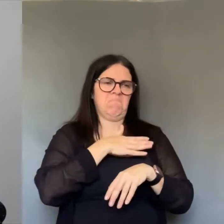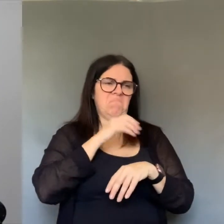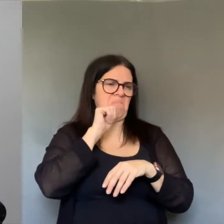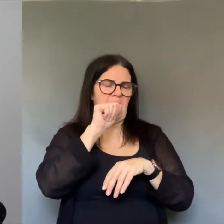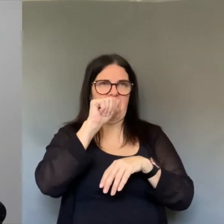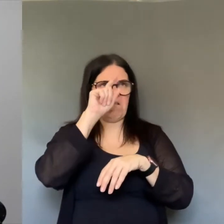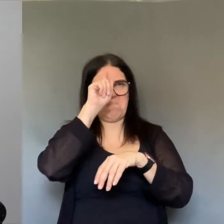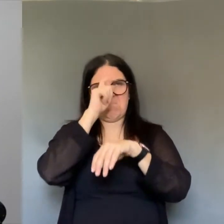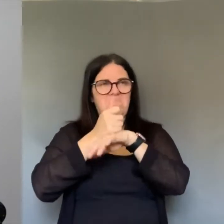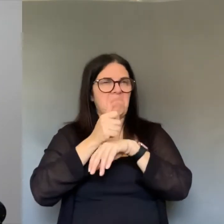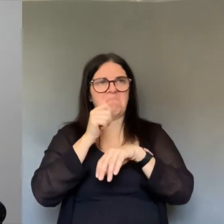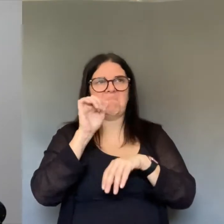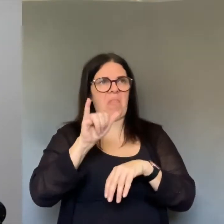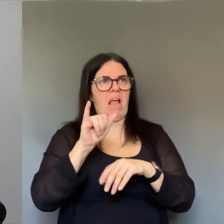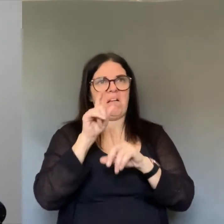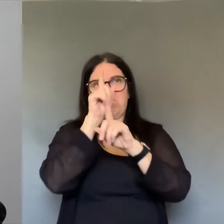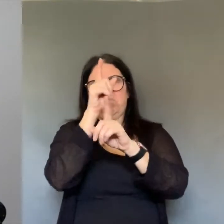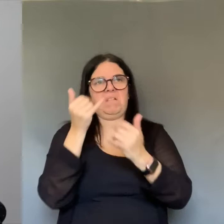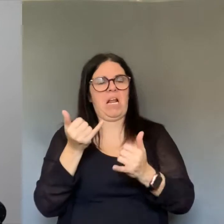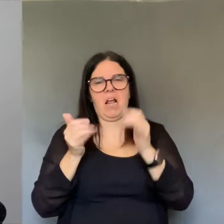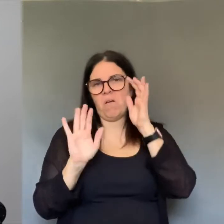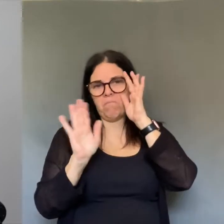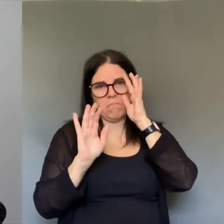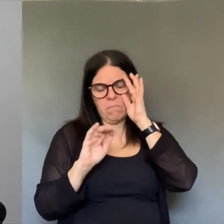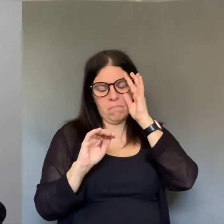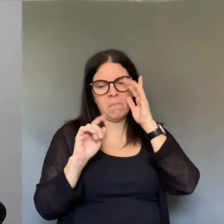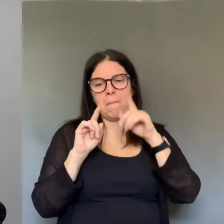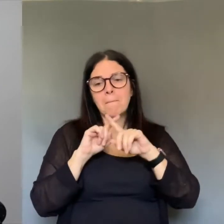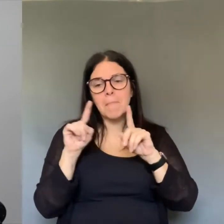and mass testing of these workers,